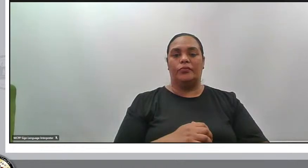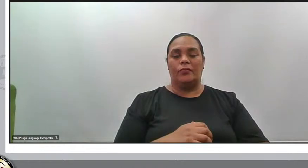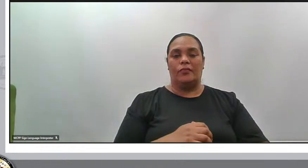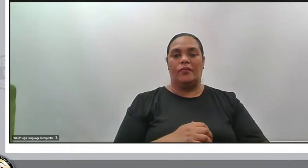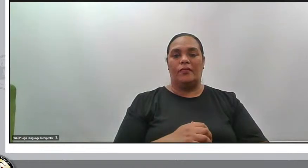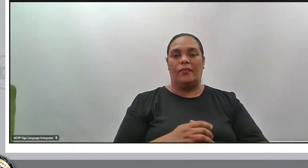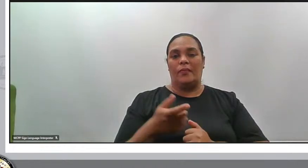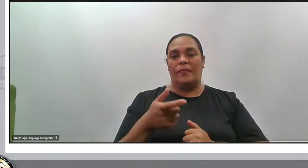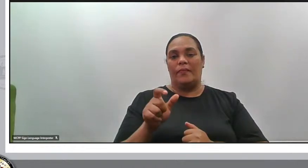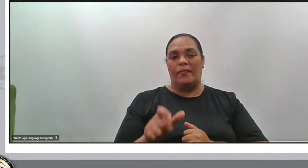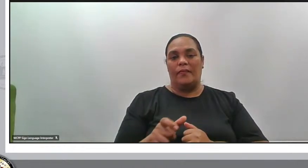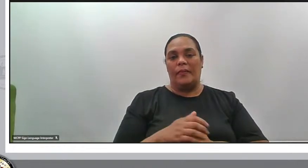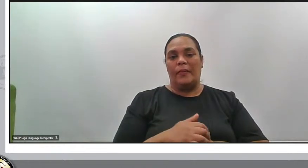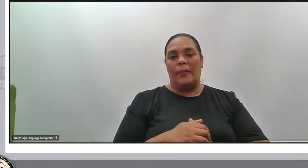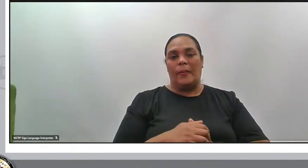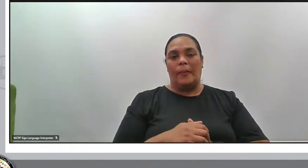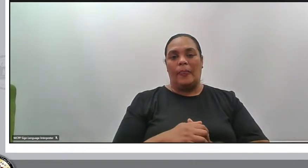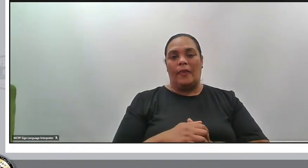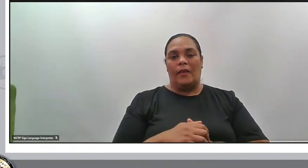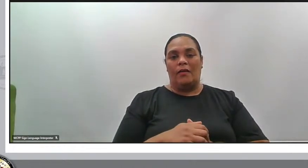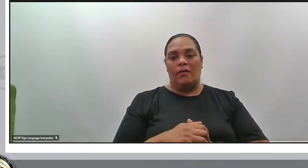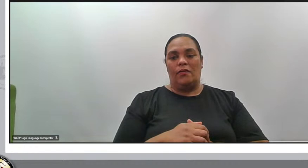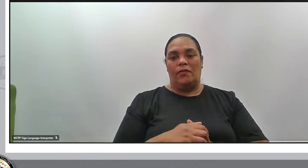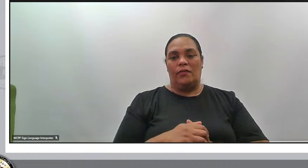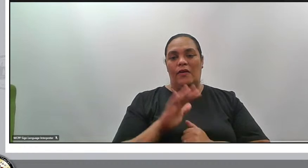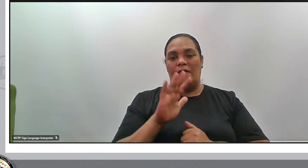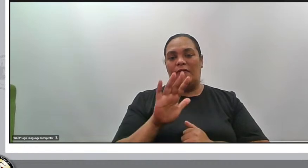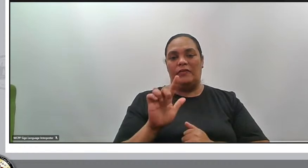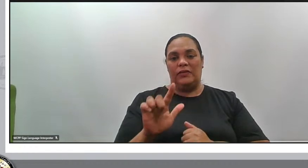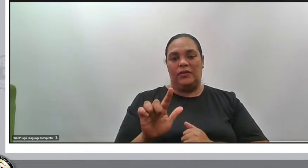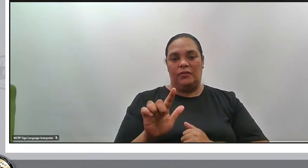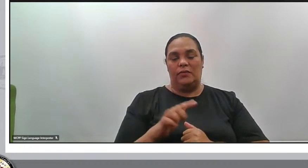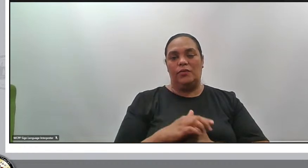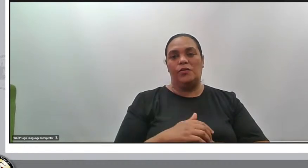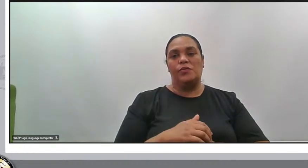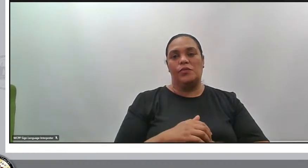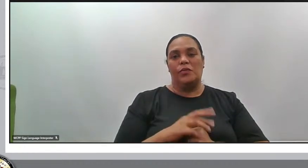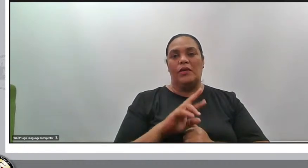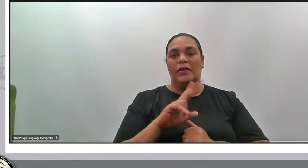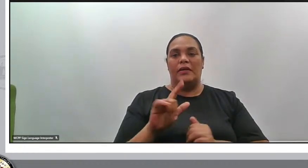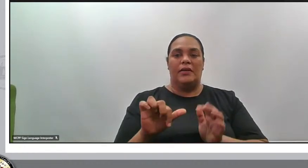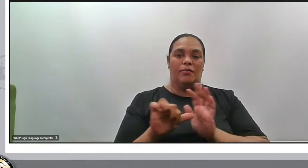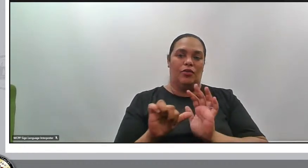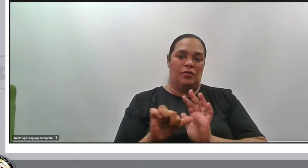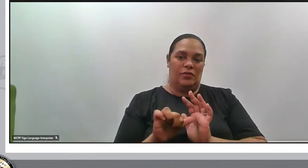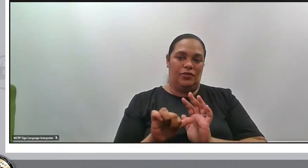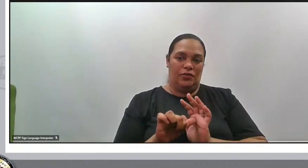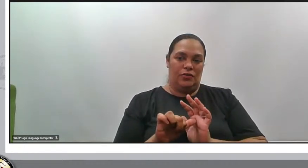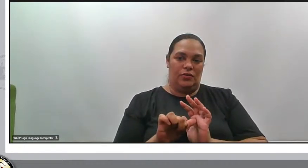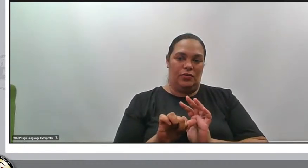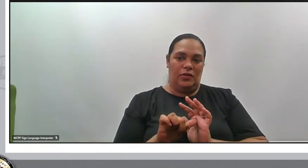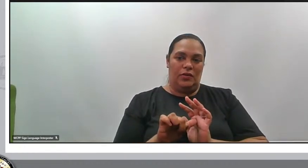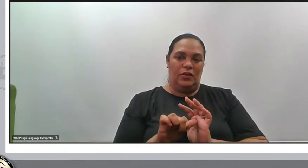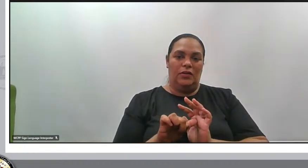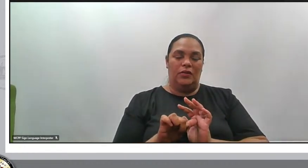Chair, on page 57, reprioritization.